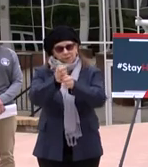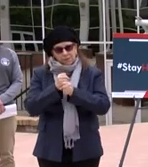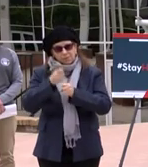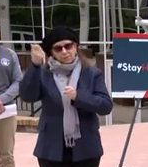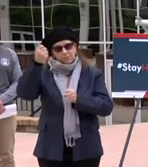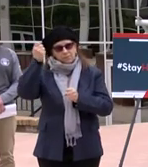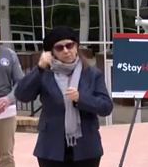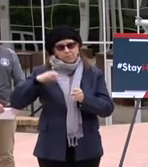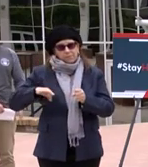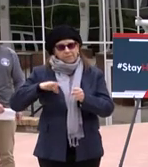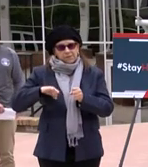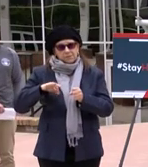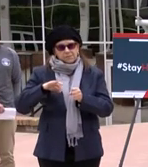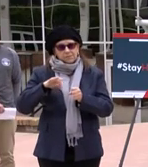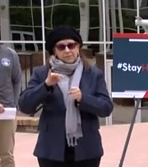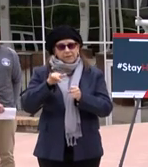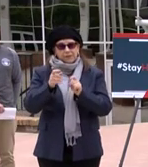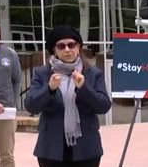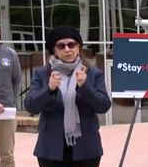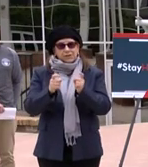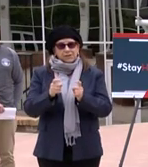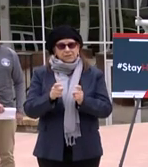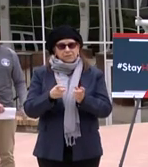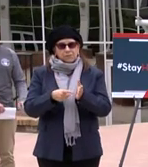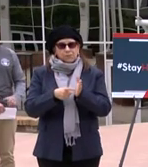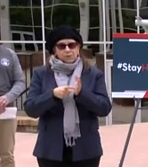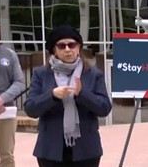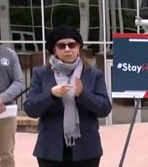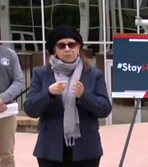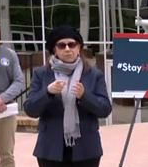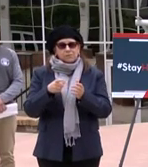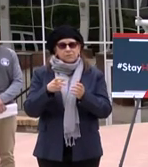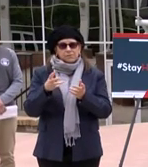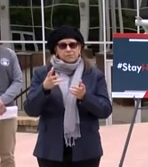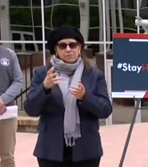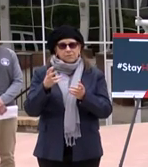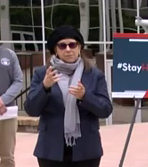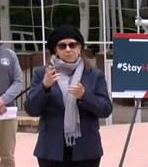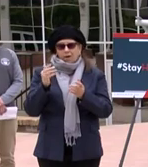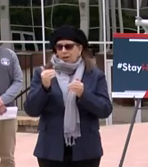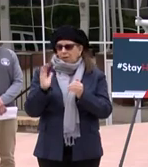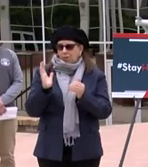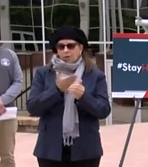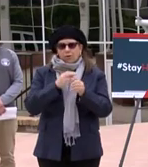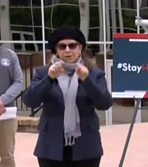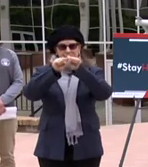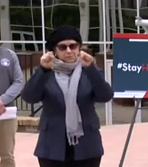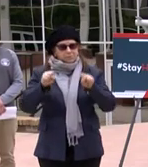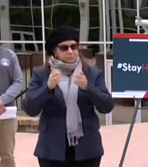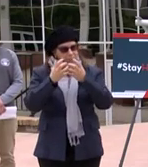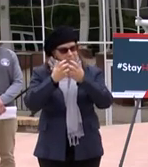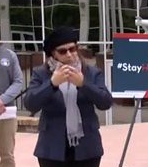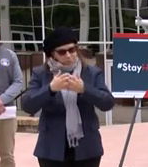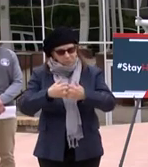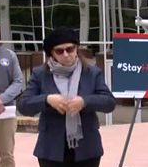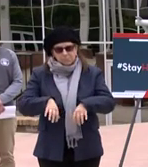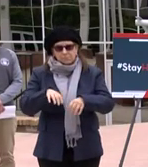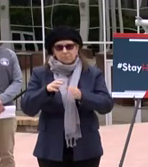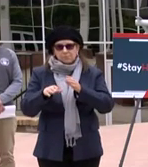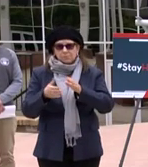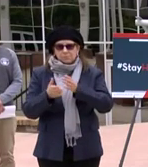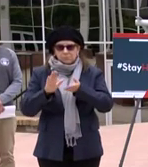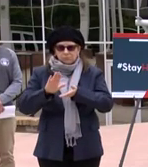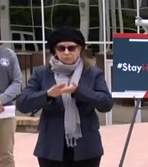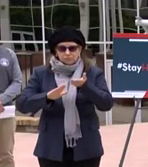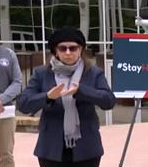those changes required a change to how our system works. And the computer system, we've been working to